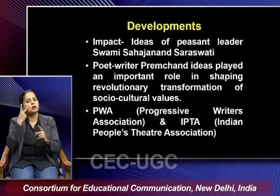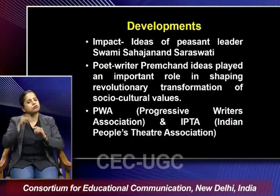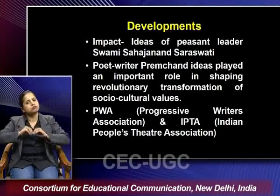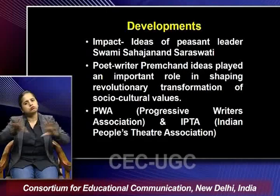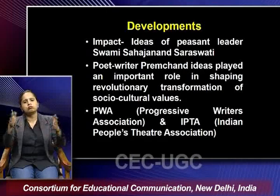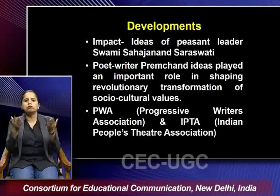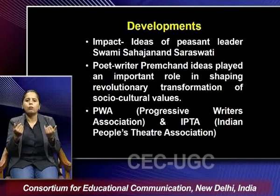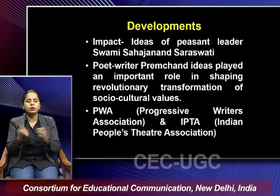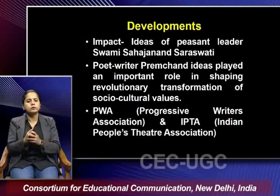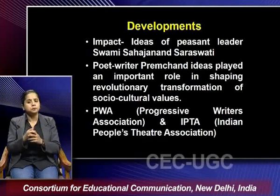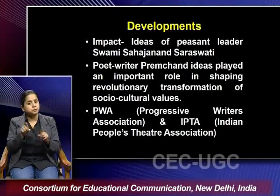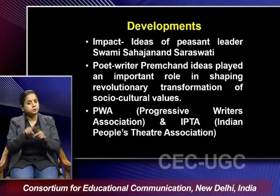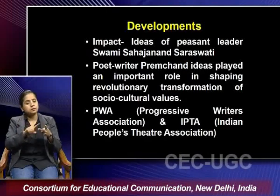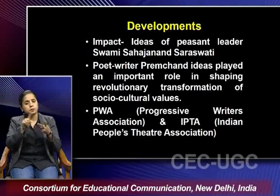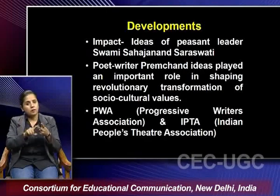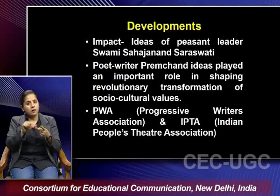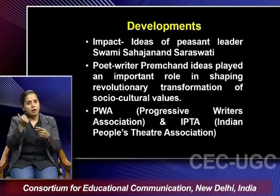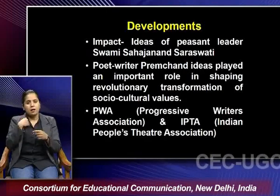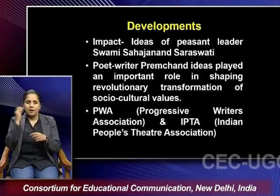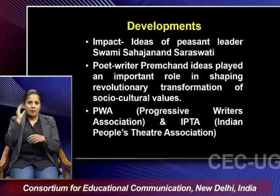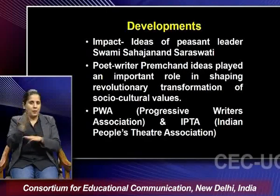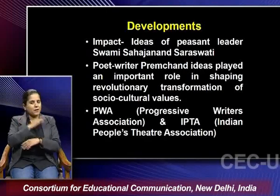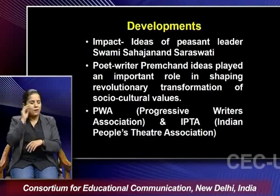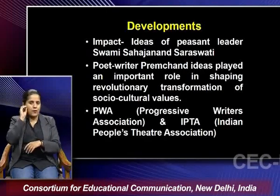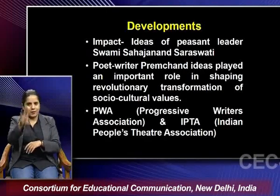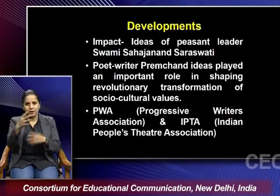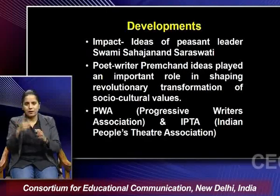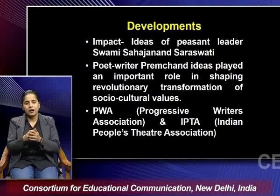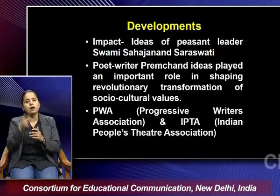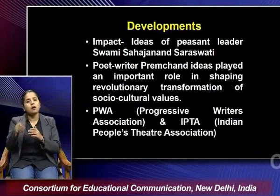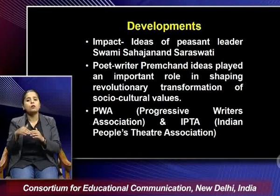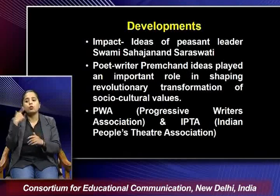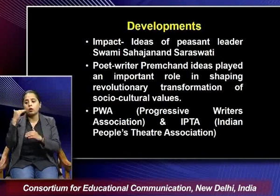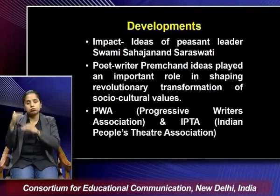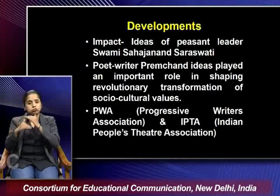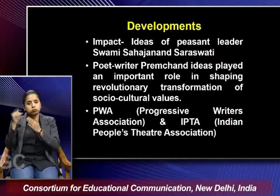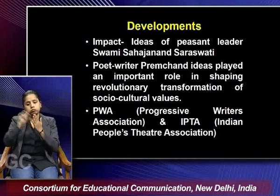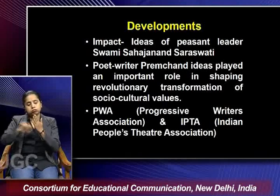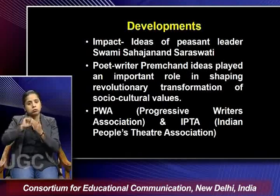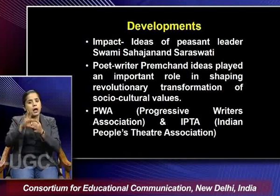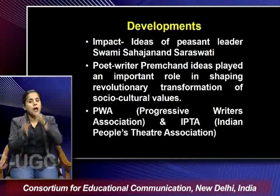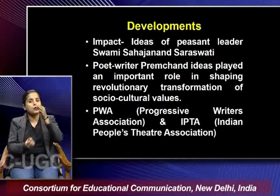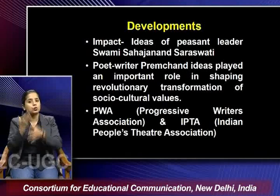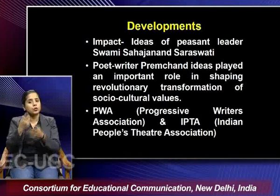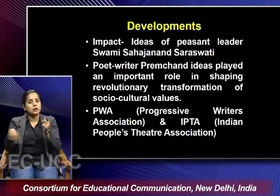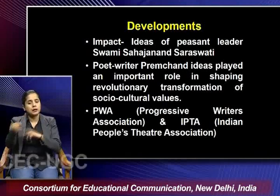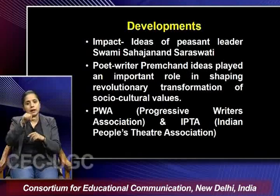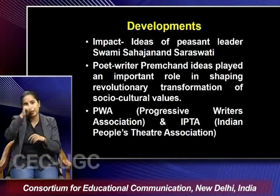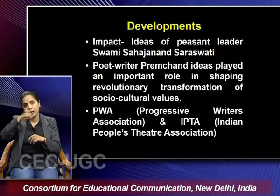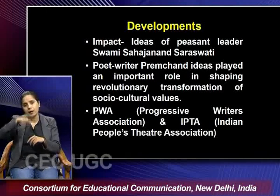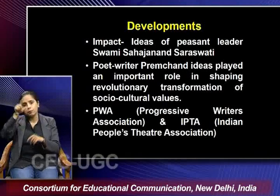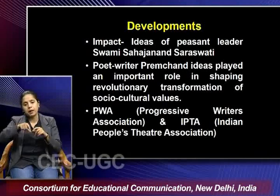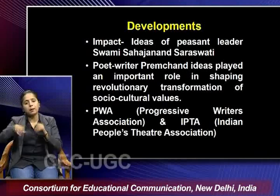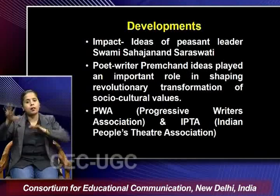And apart from that as I told you earlier as well that the Progressive Writers Association and the Indian People's